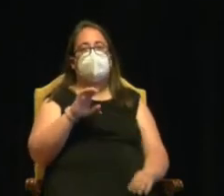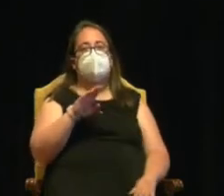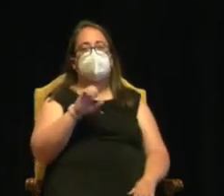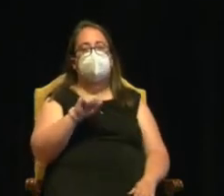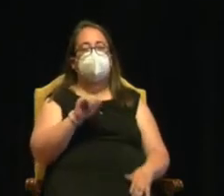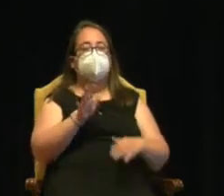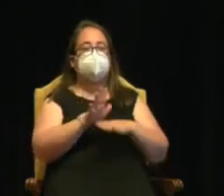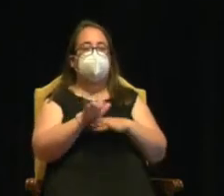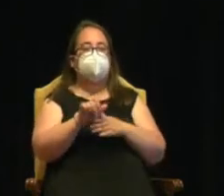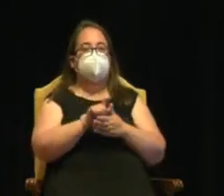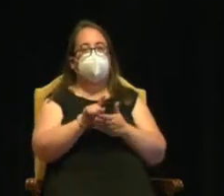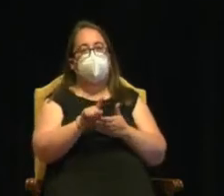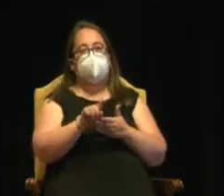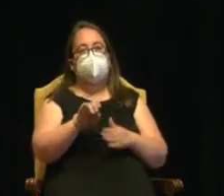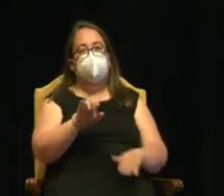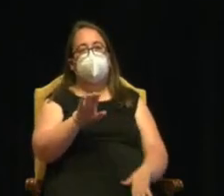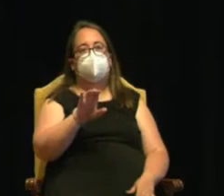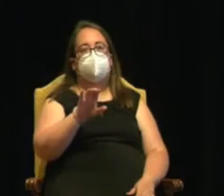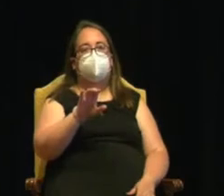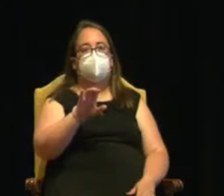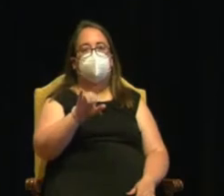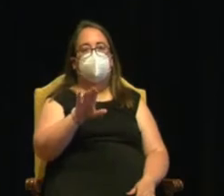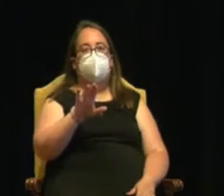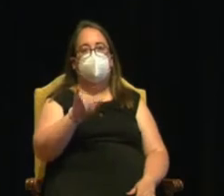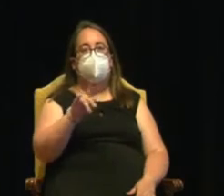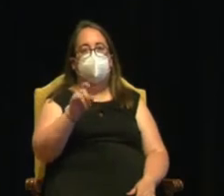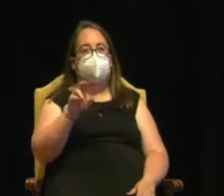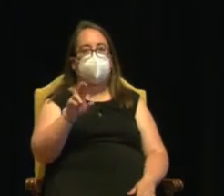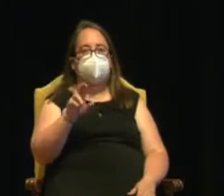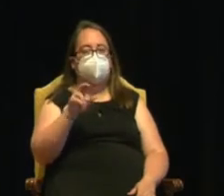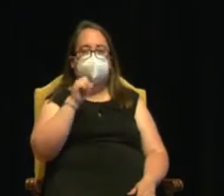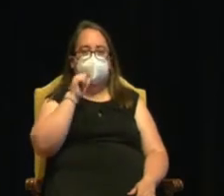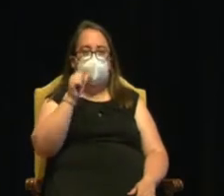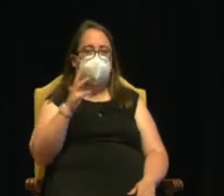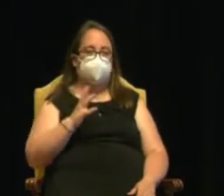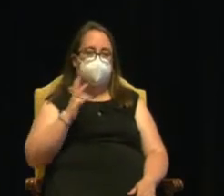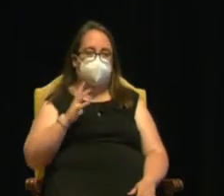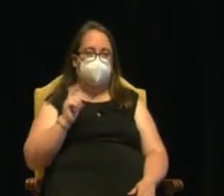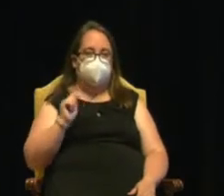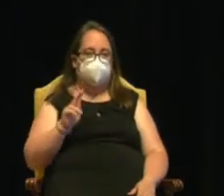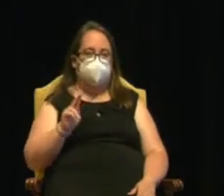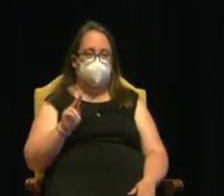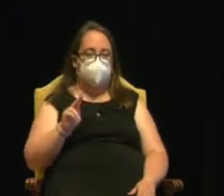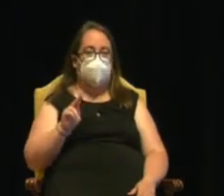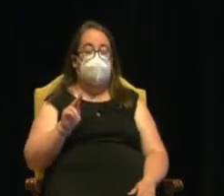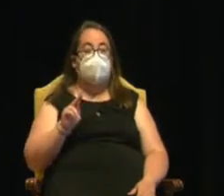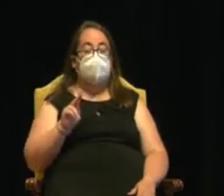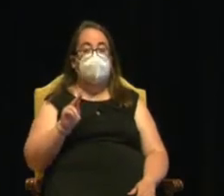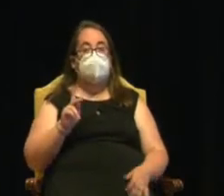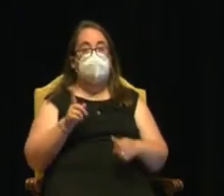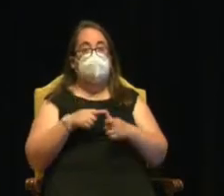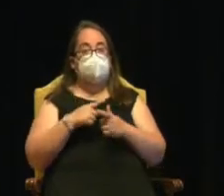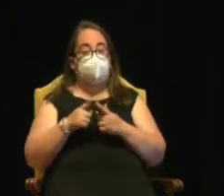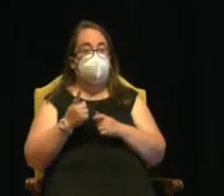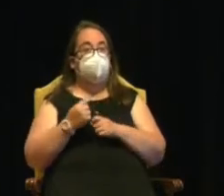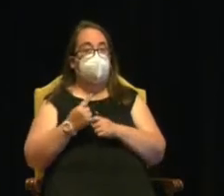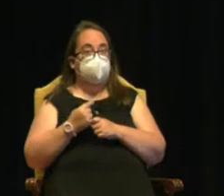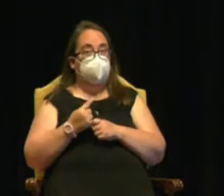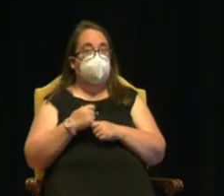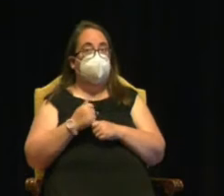of the week, Meredith Baxter, Bernie. It's not prestige TV. And they actually brought it back last year